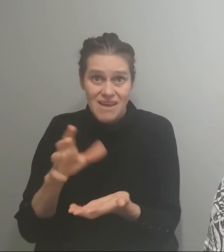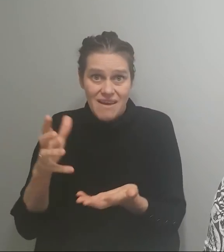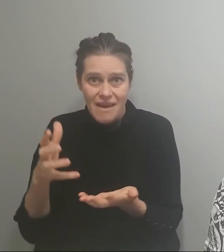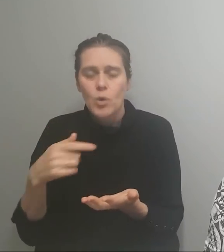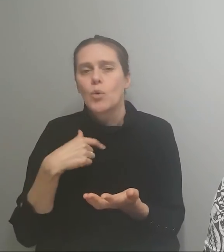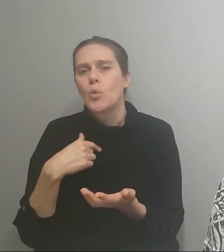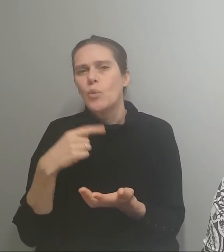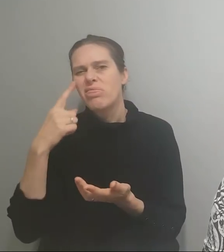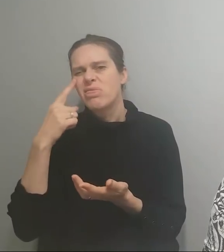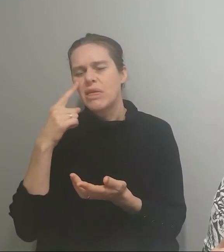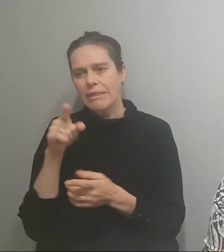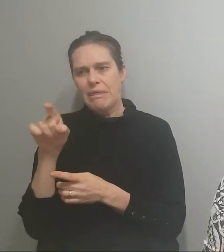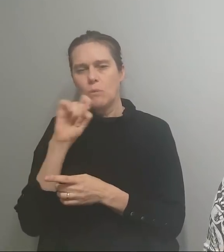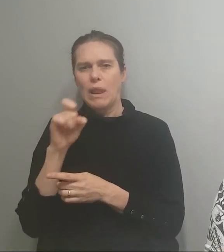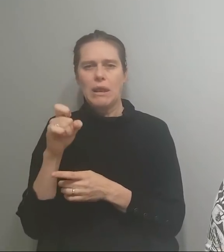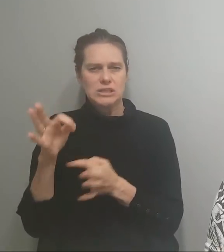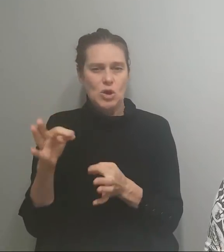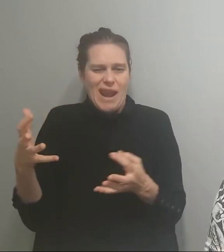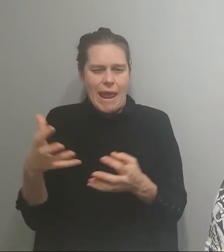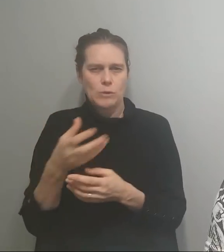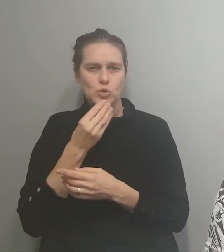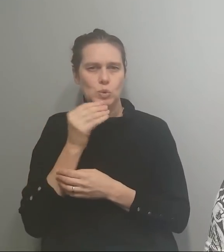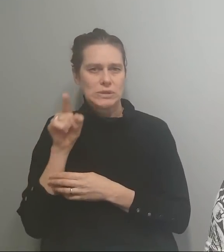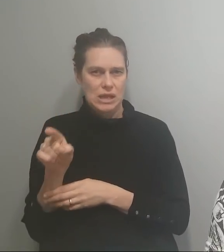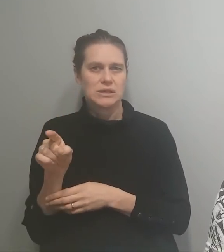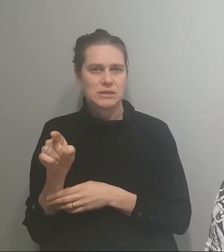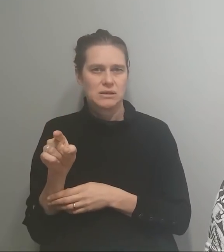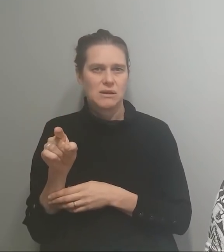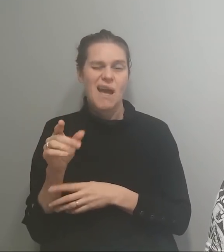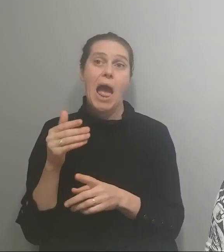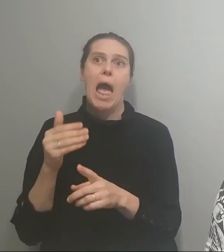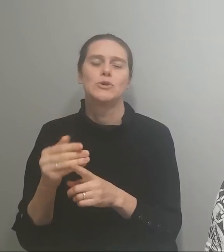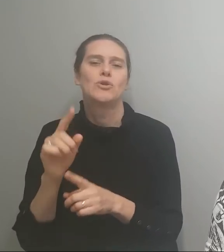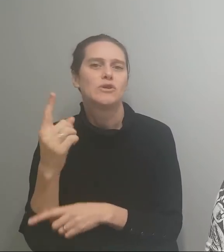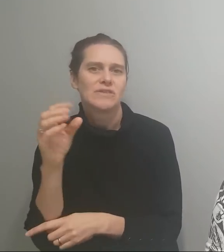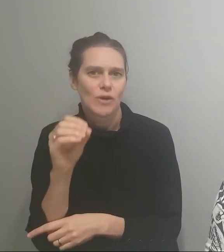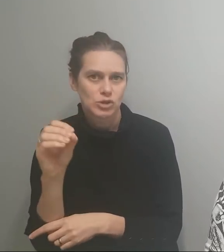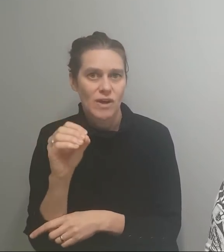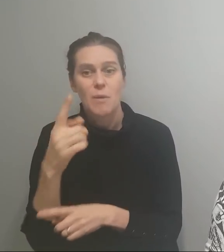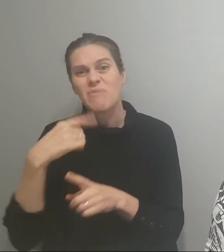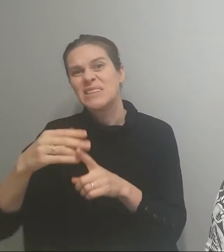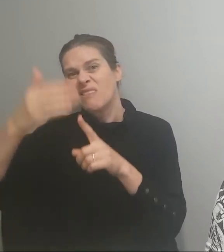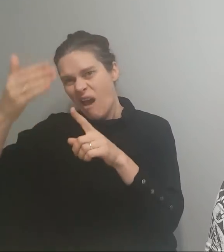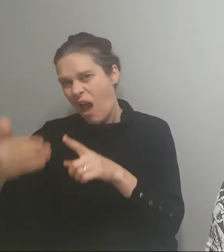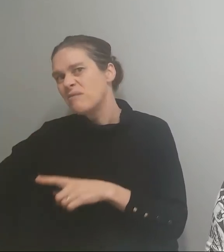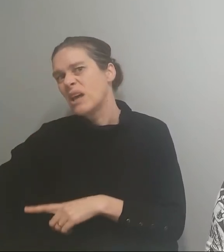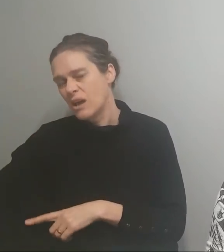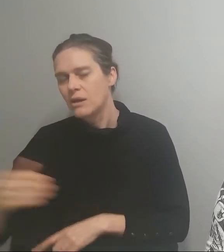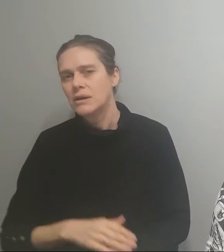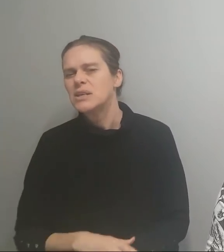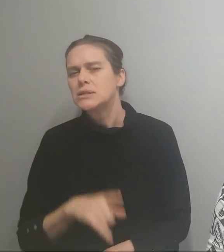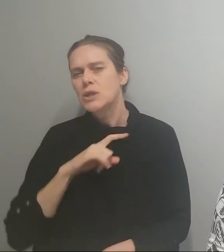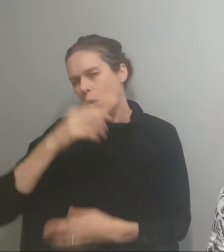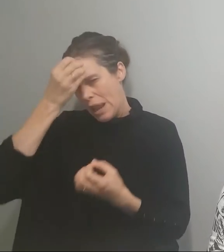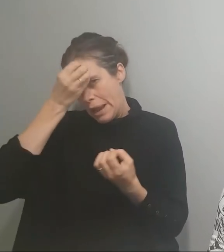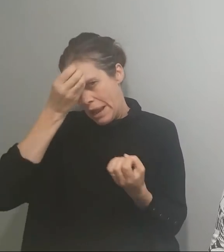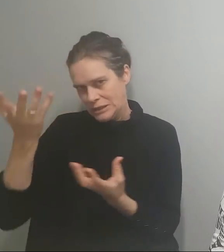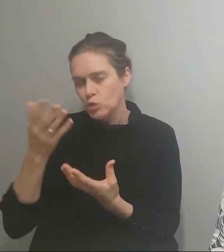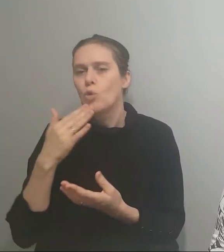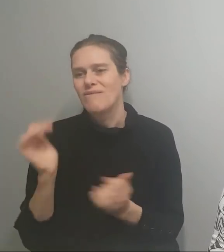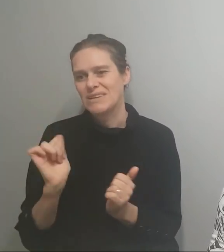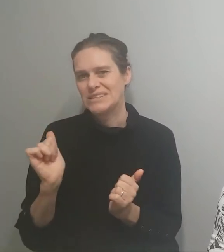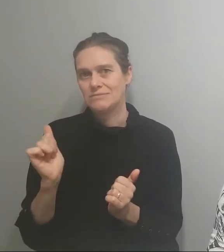be some decisions about how we would use that up to the 1st of October and post that. So we'll let you know as soon as we have decisions